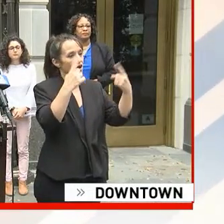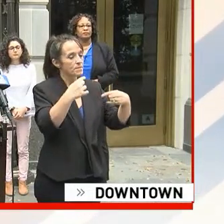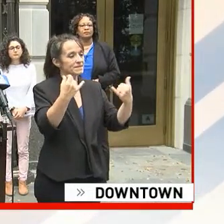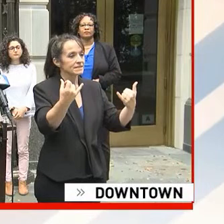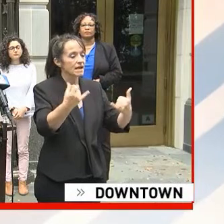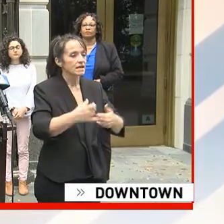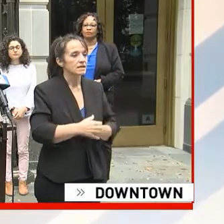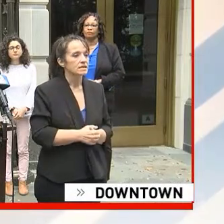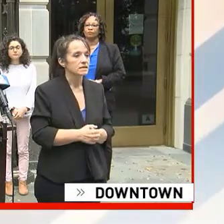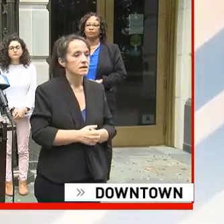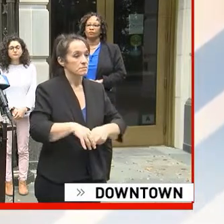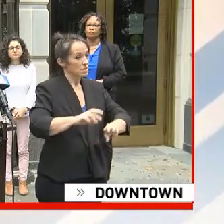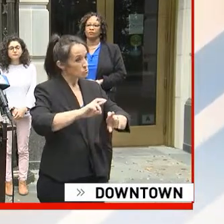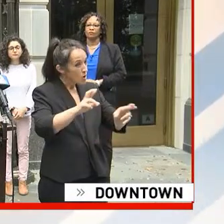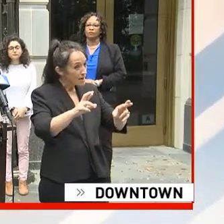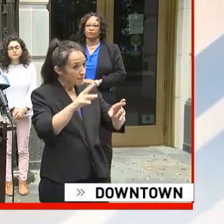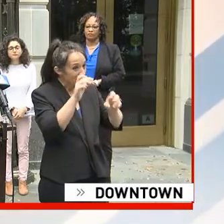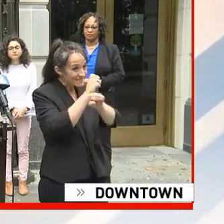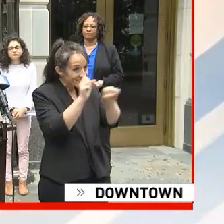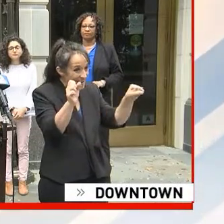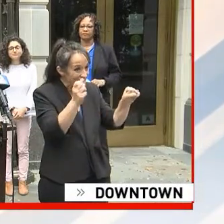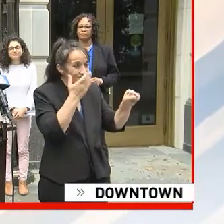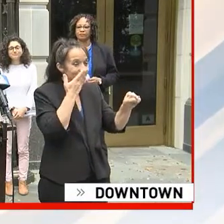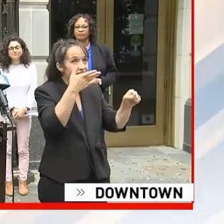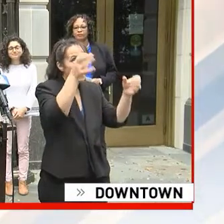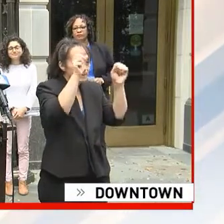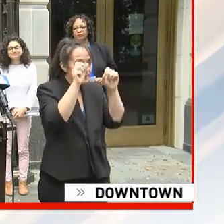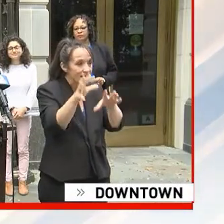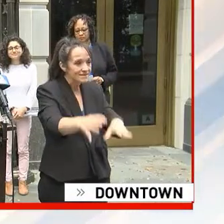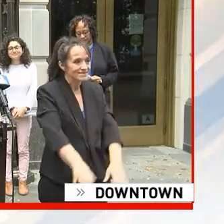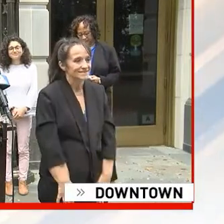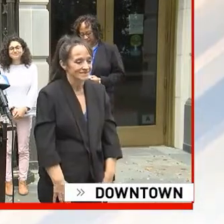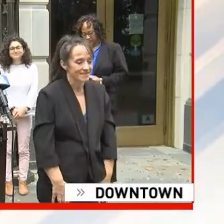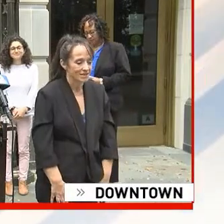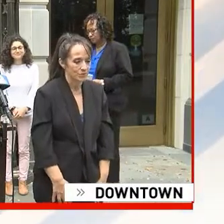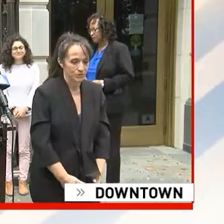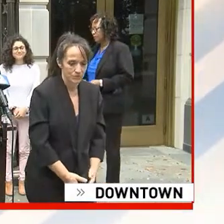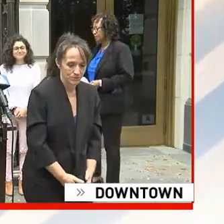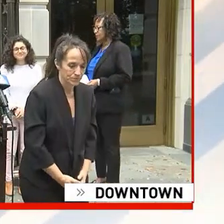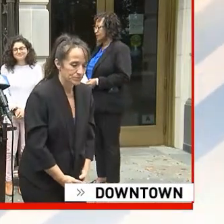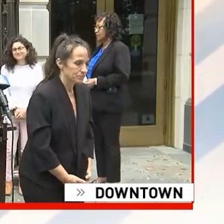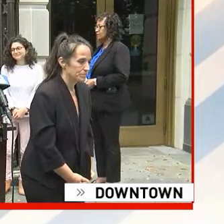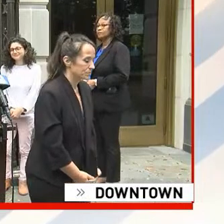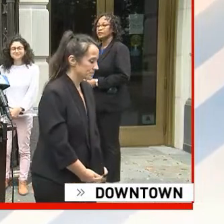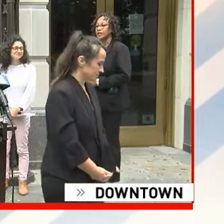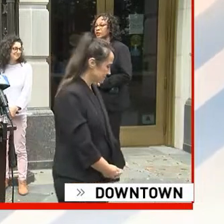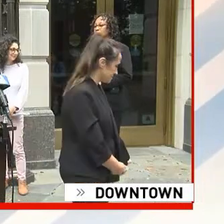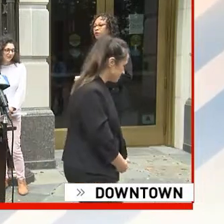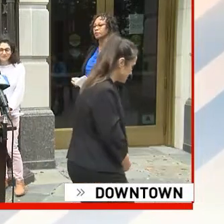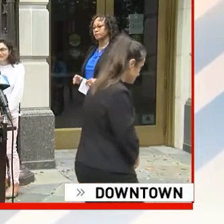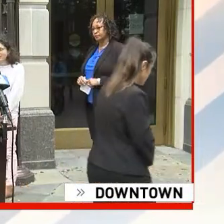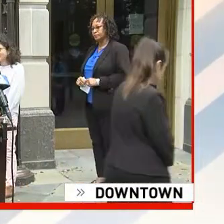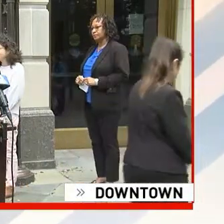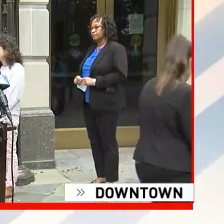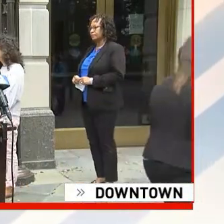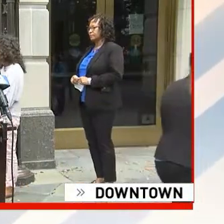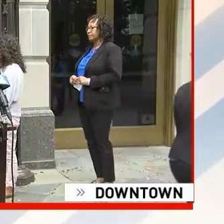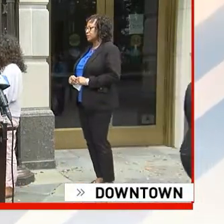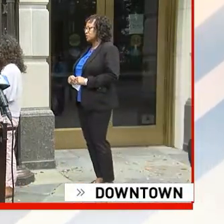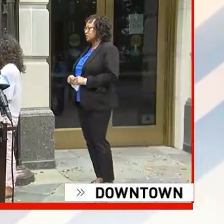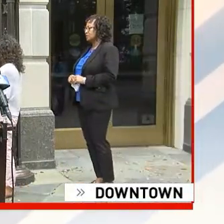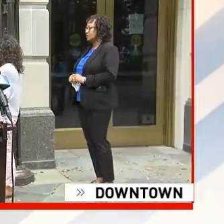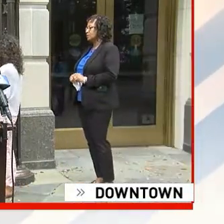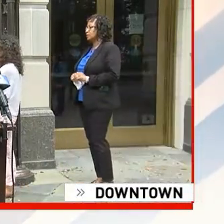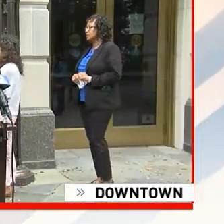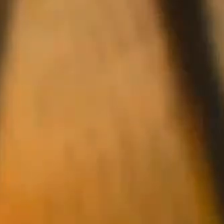you live in a low-lying area, you want to evacuate, if you're maybe worried about your car, the city's parking garages will be available for people who want to move their